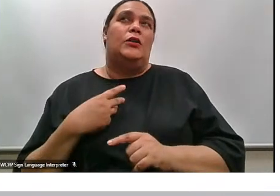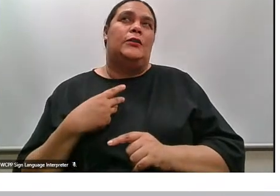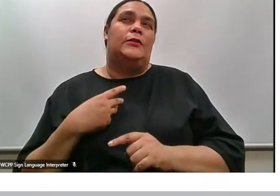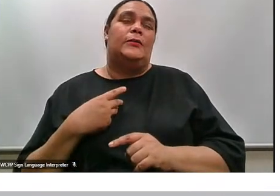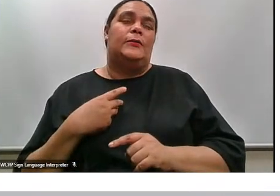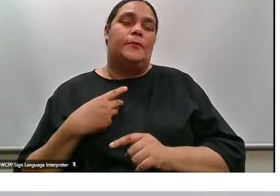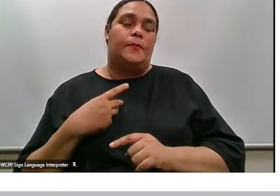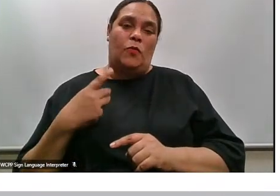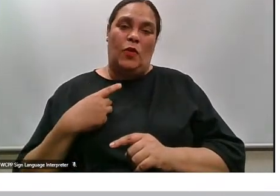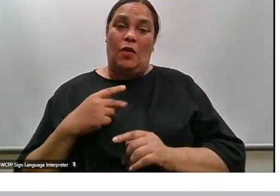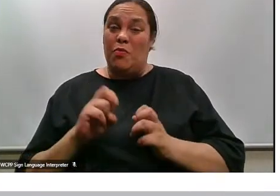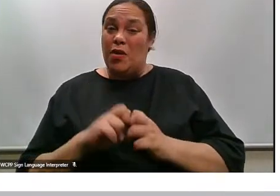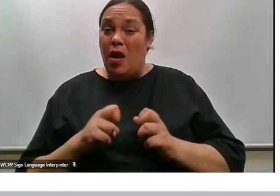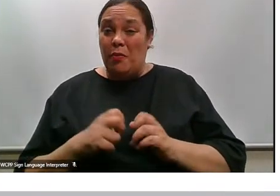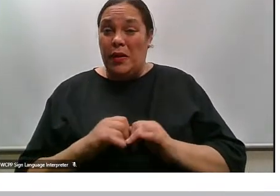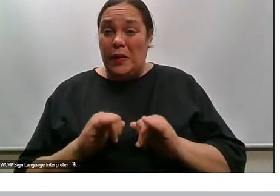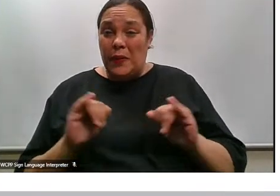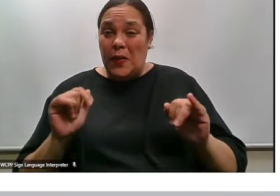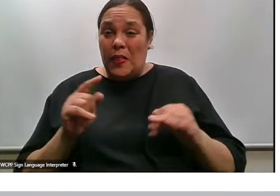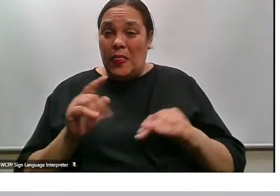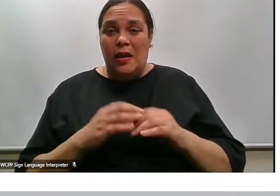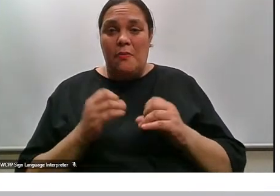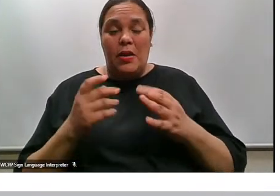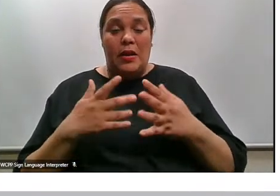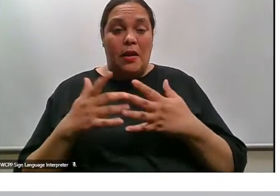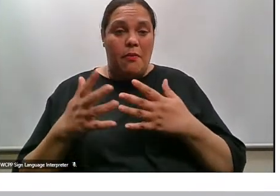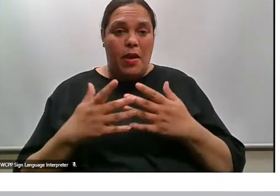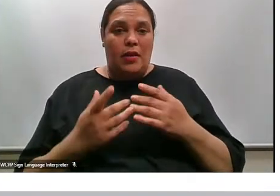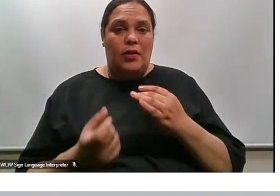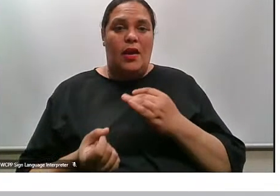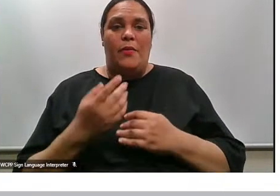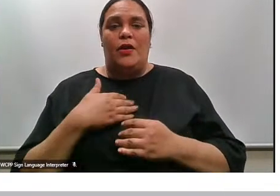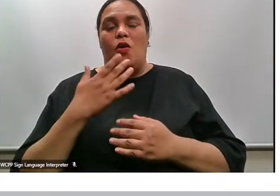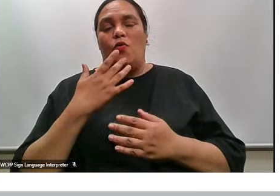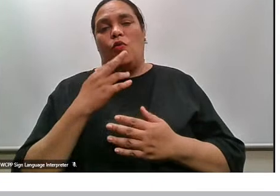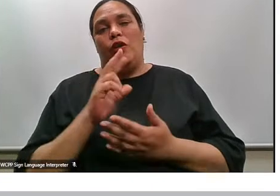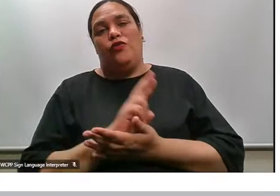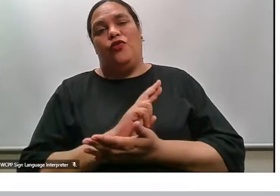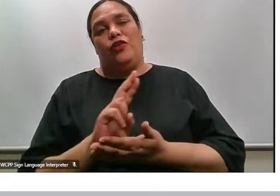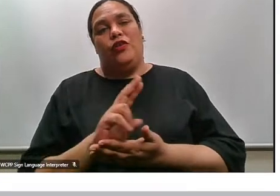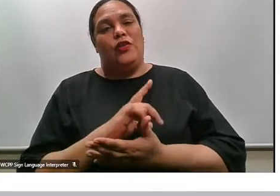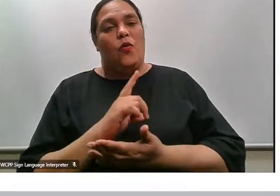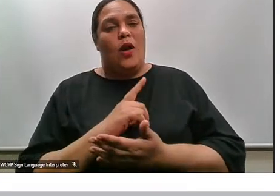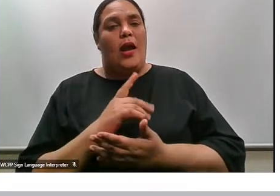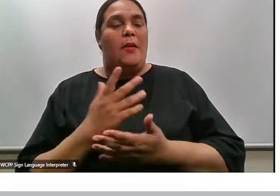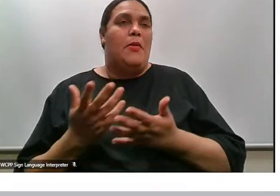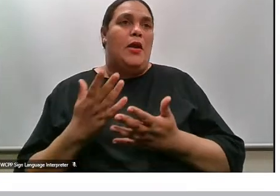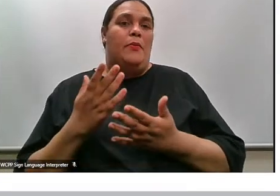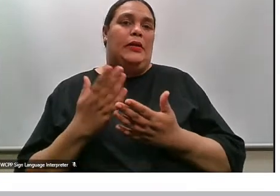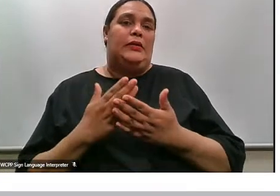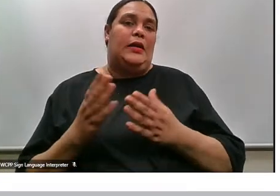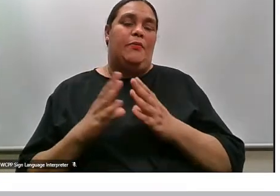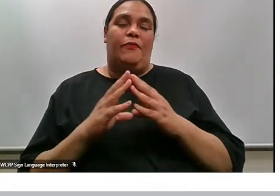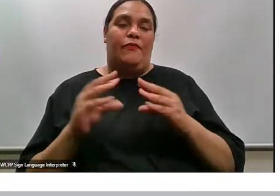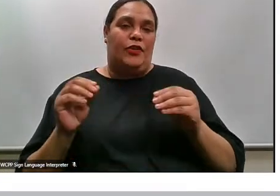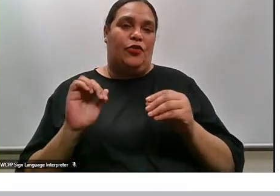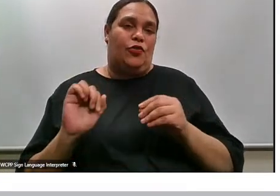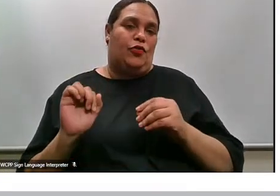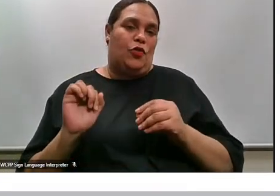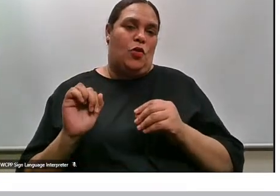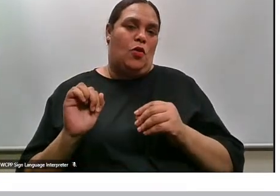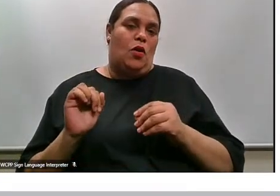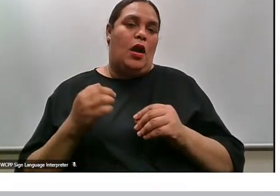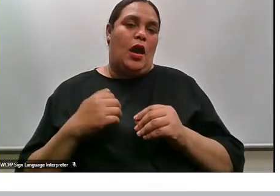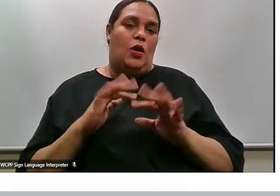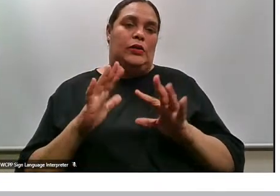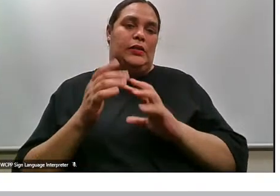It was so problematic that a lot of these matters had to enter our risk register in terms of maybe even completing our